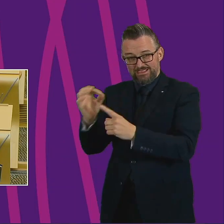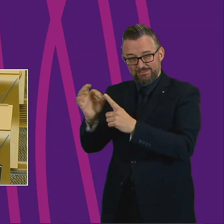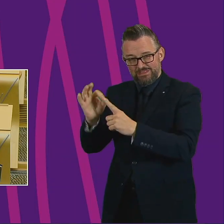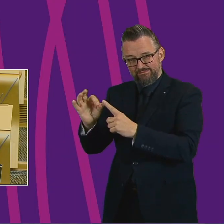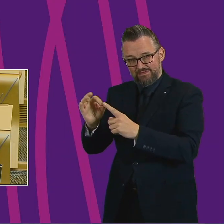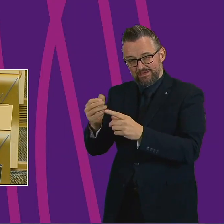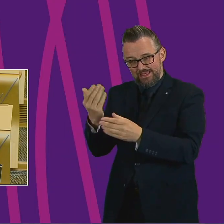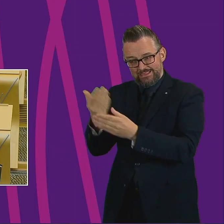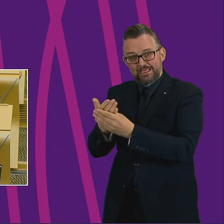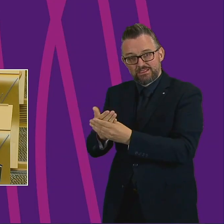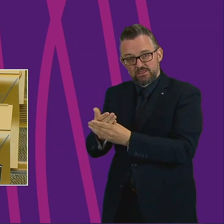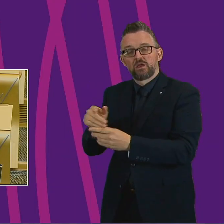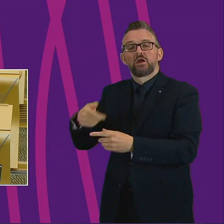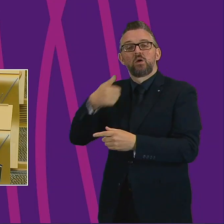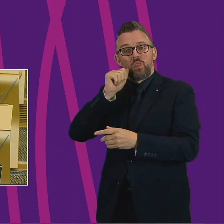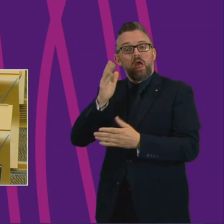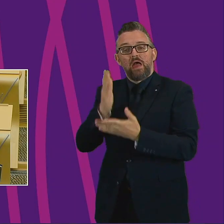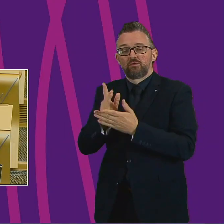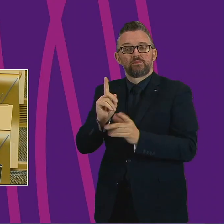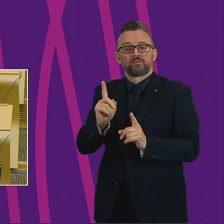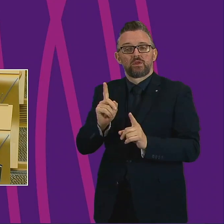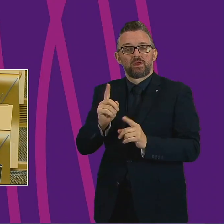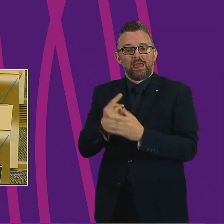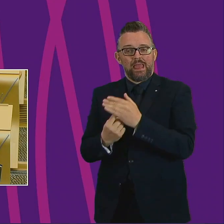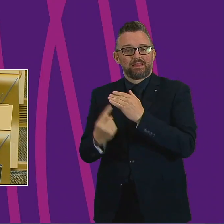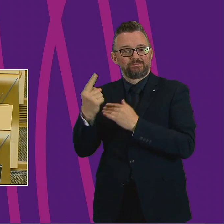cases that will be independently reviewed